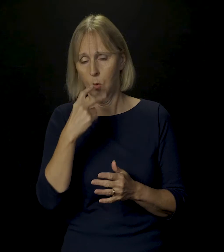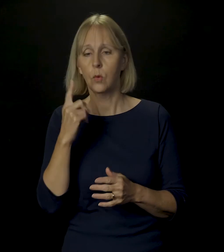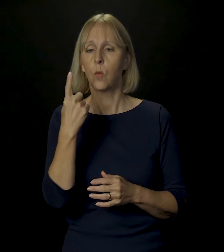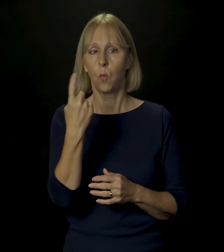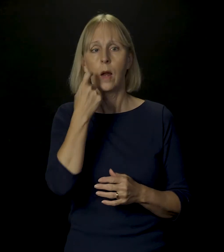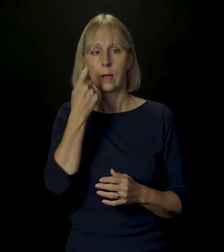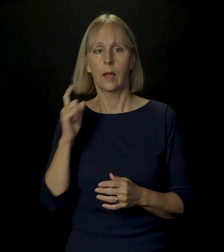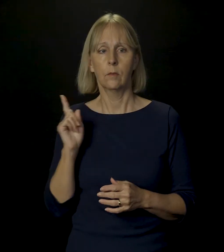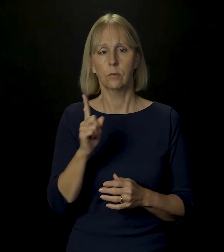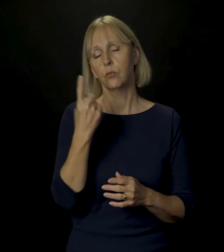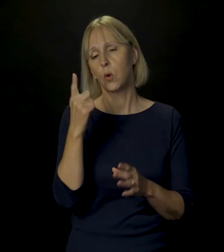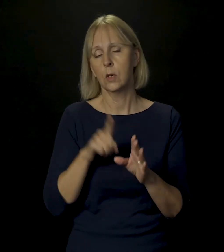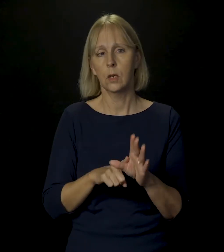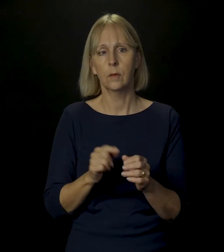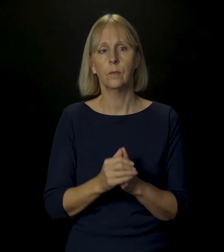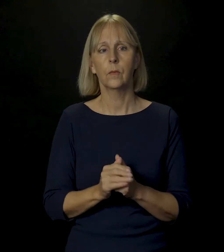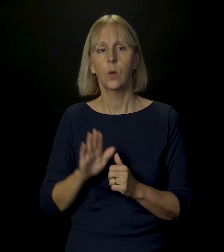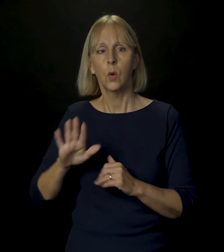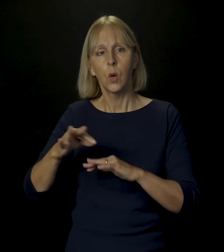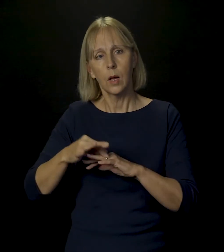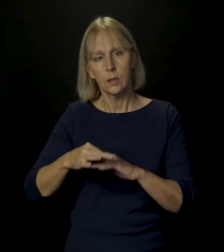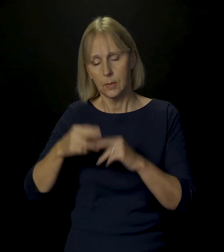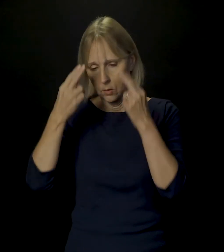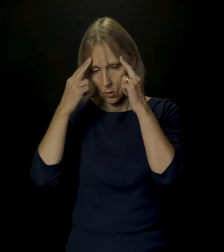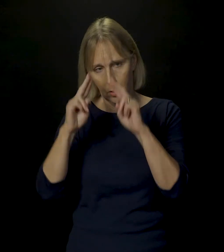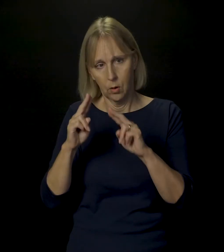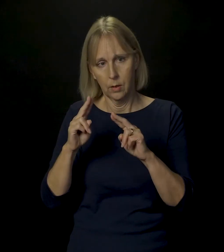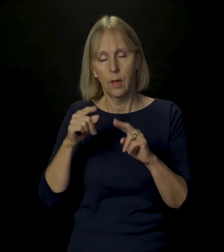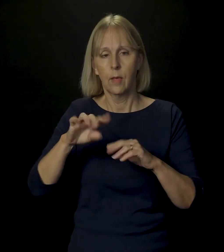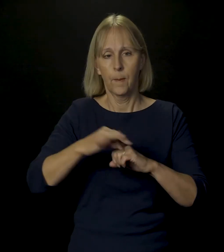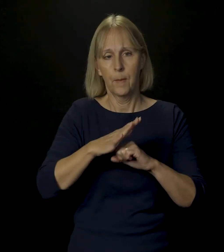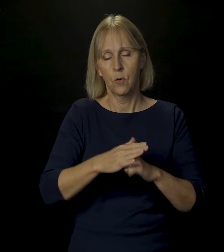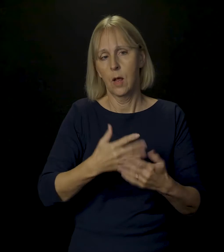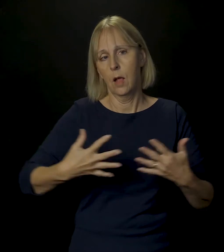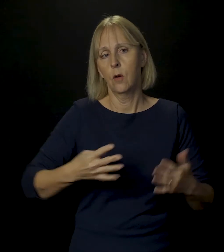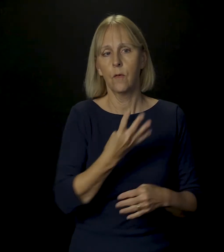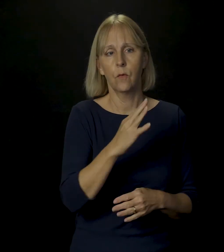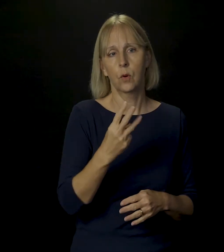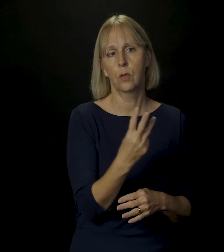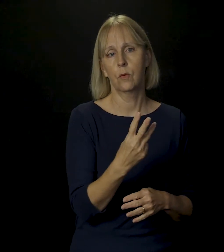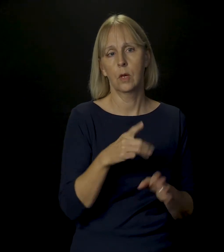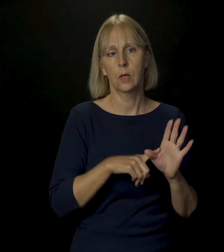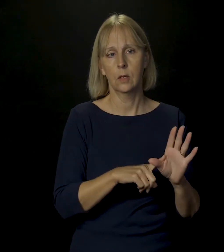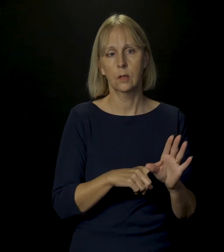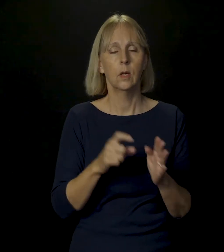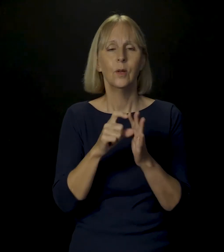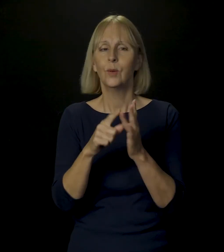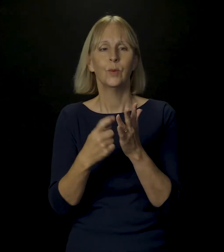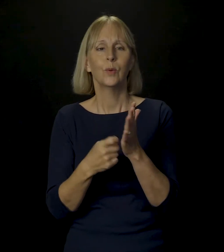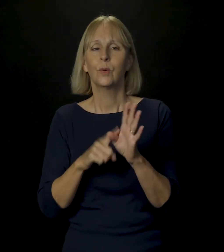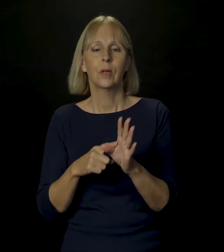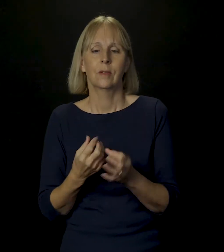a year Her husband of 43 years Sadly passed away Four years ago Dori doesn't have much